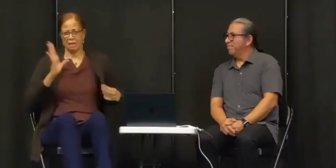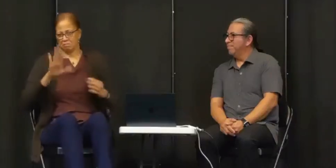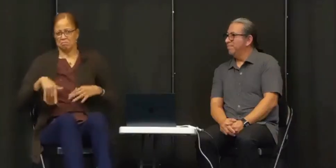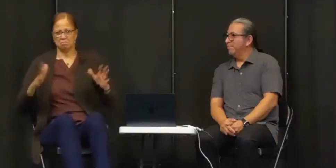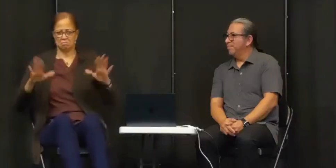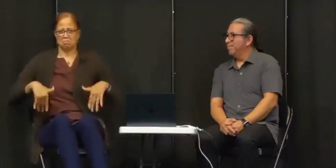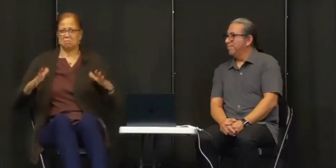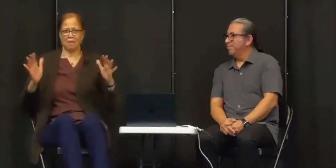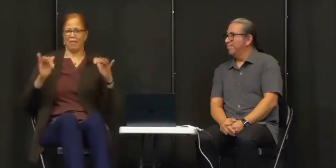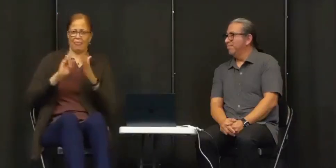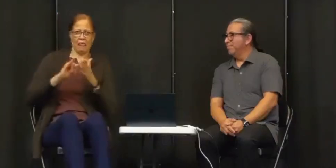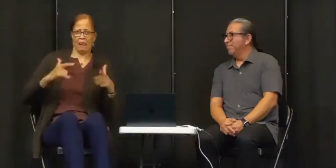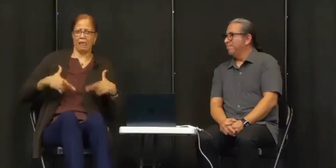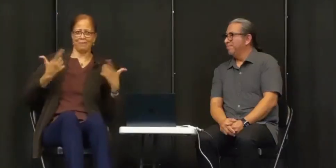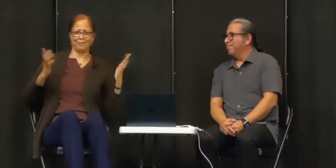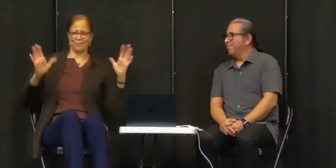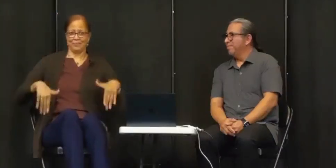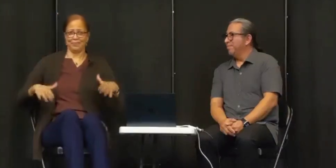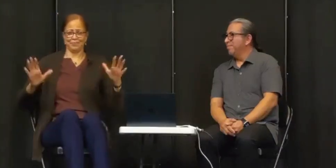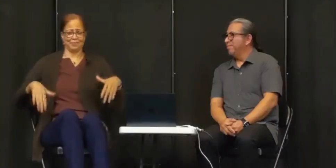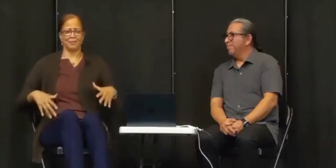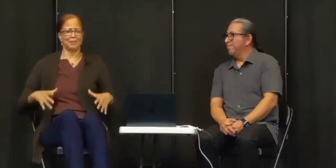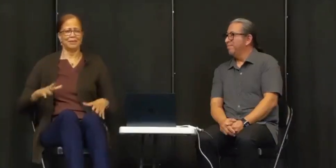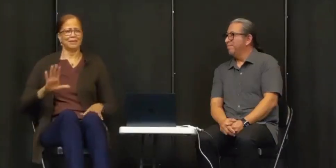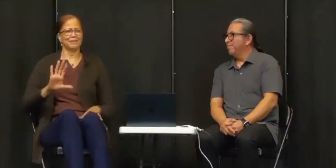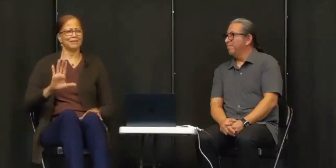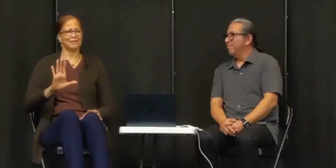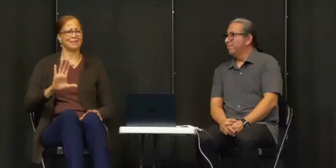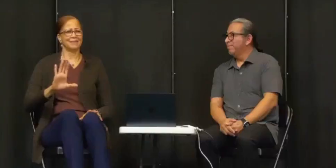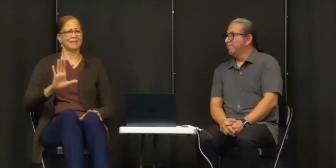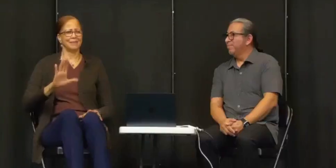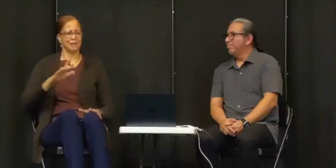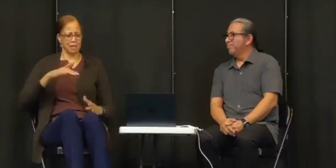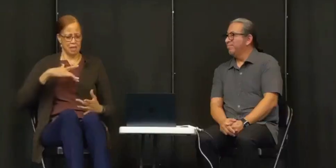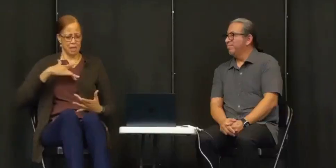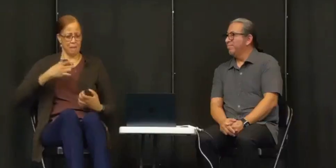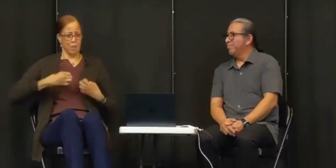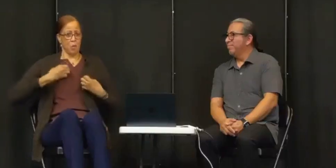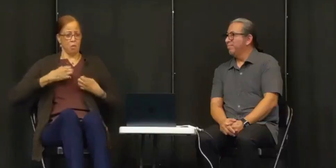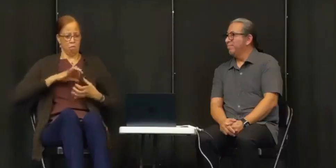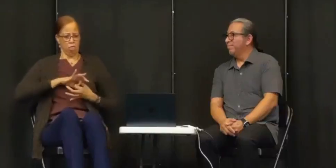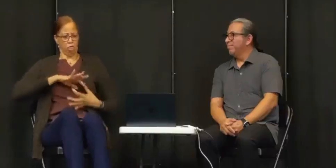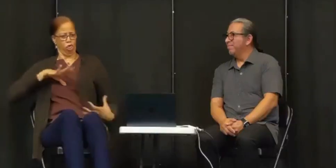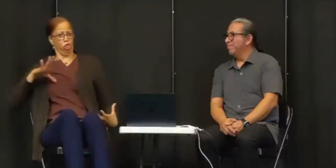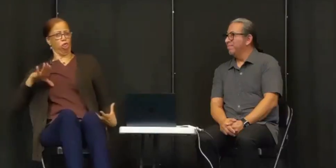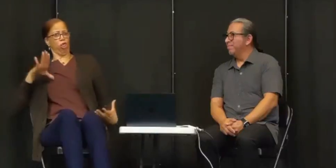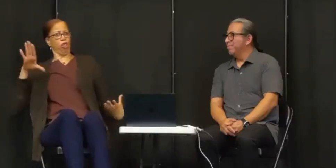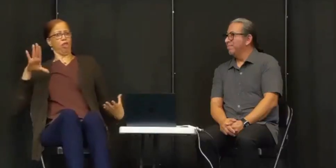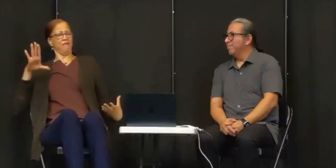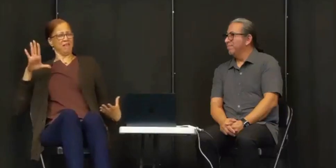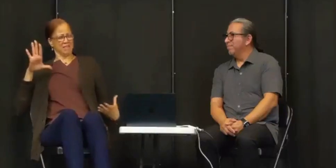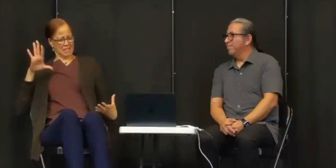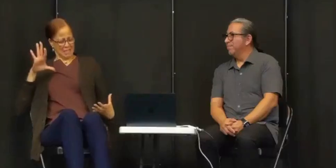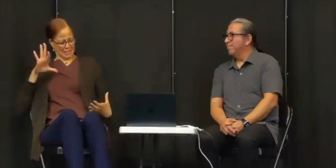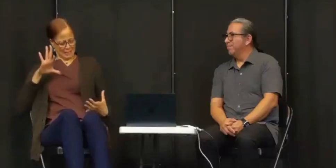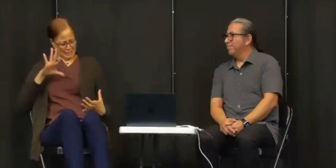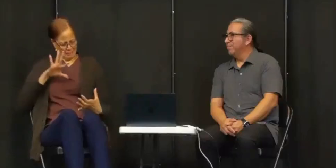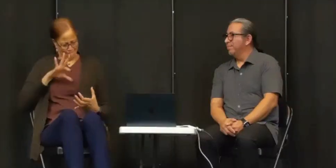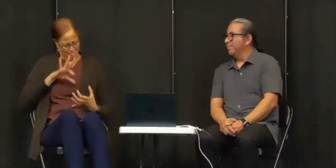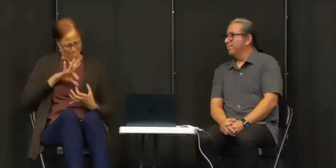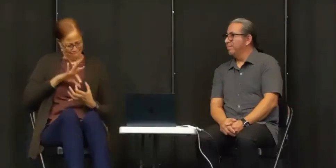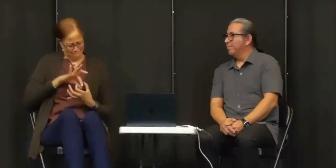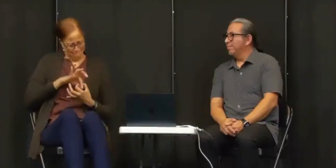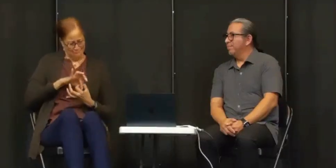oh, I'll just think positive, I'll just be optimistic, that's life, oh, just push those down. No. No, you have to allow those emotions